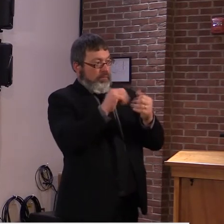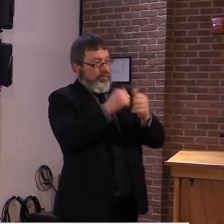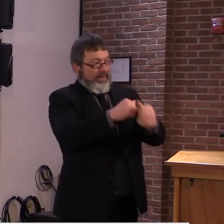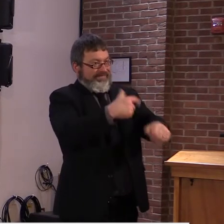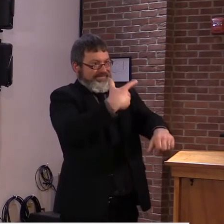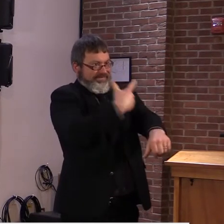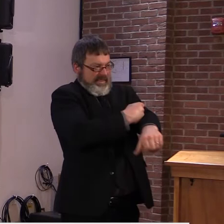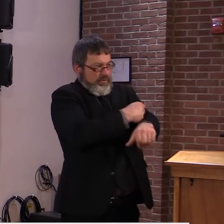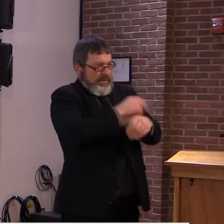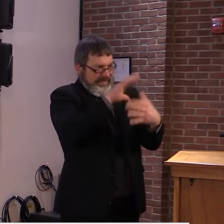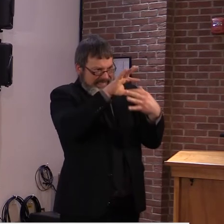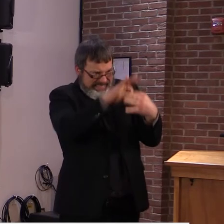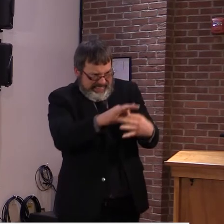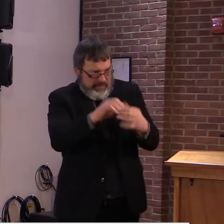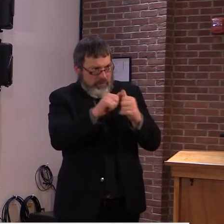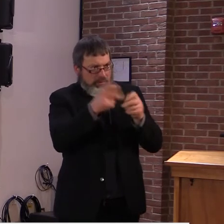outbreaks.